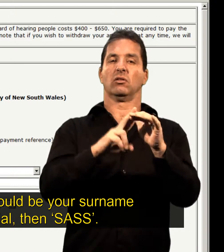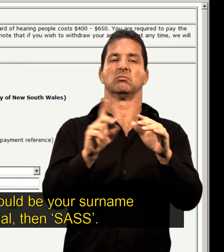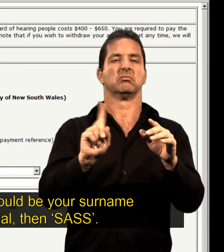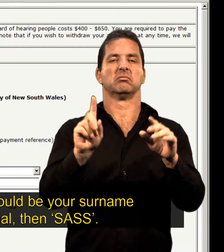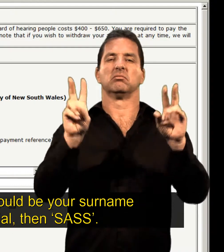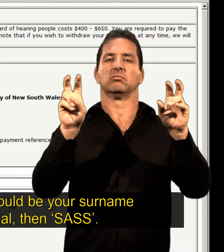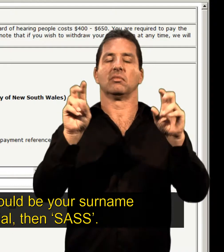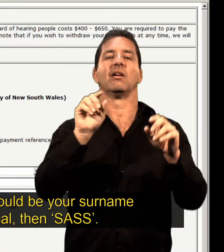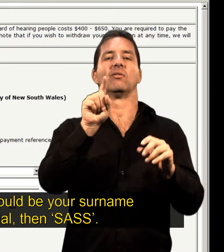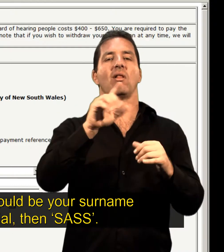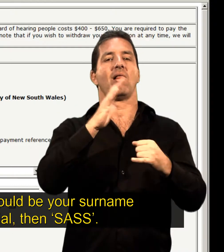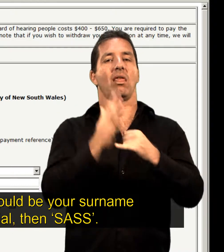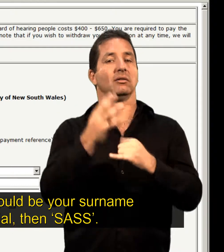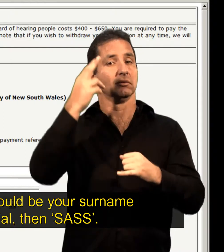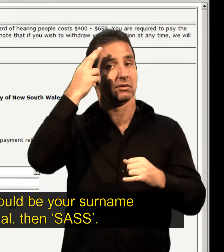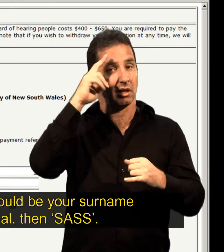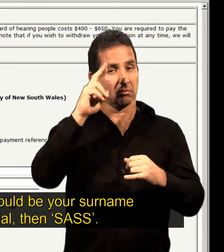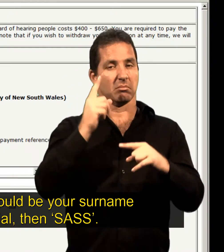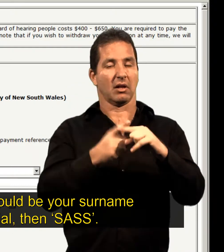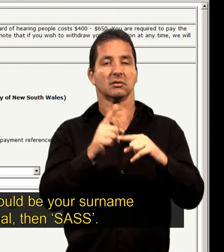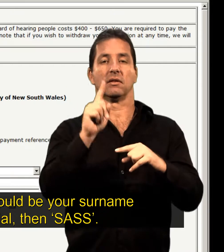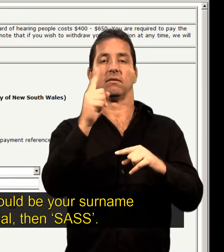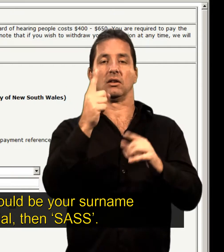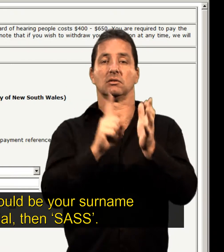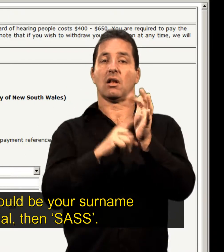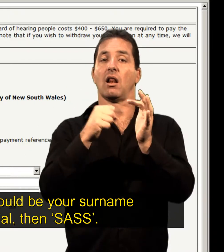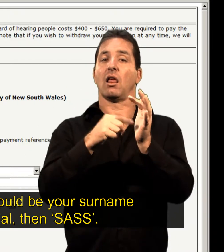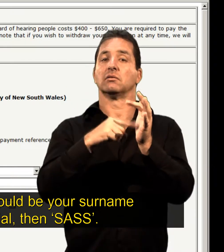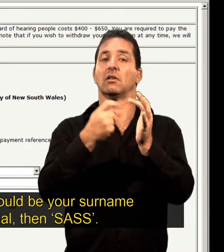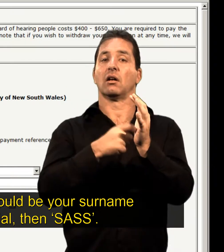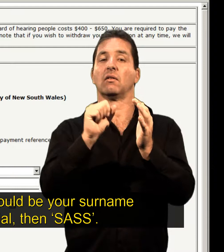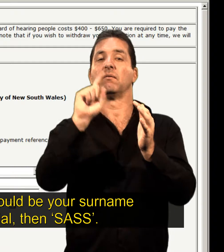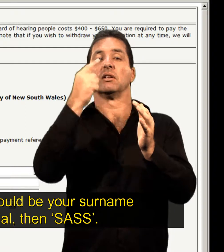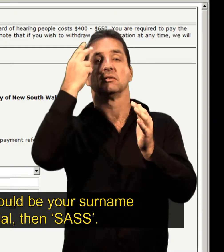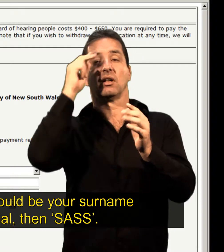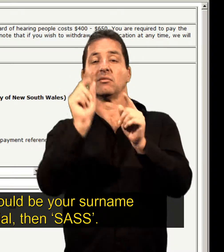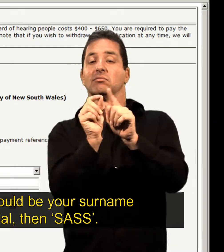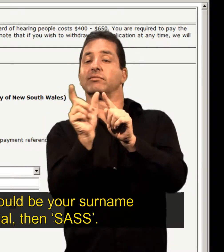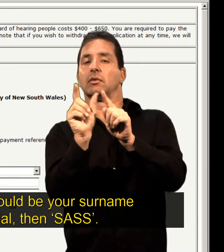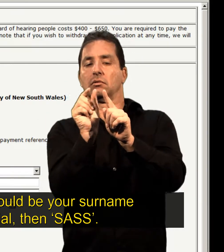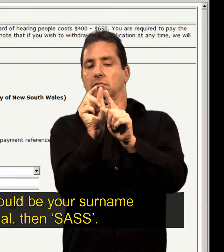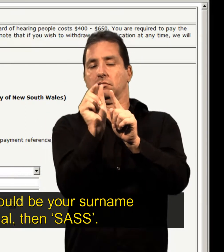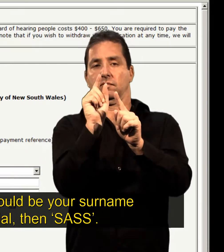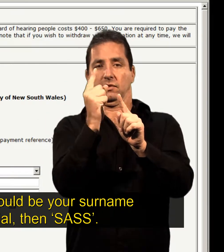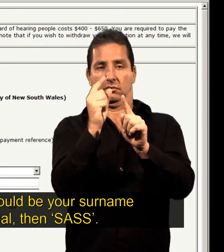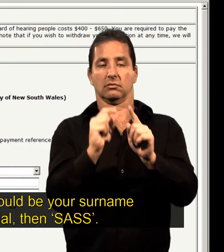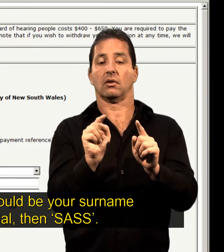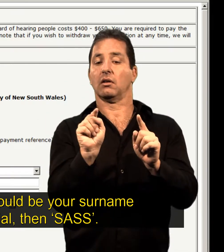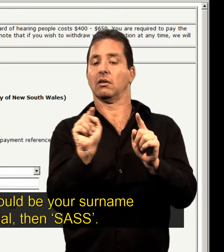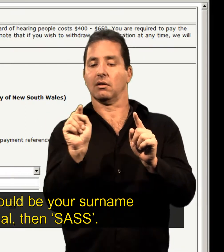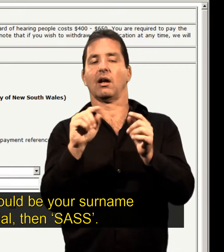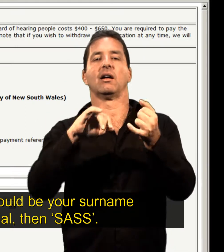The reference should be your surname and first initial, then